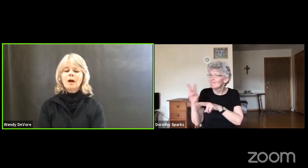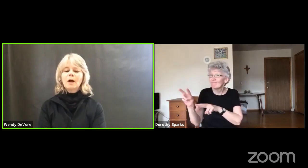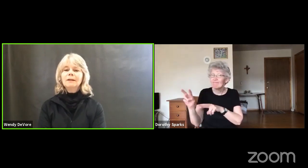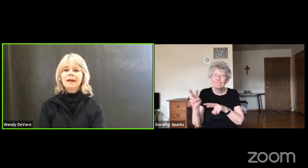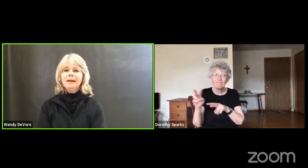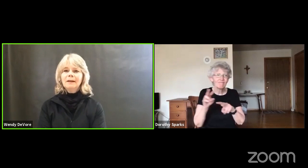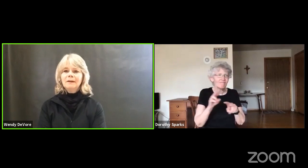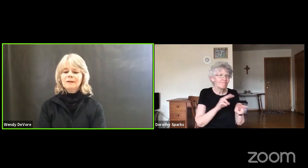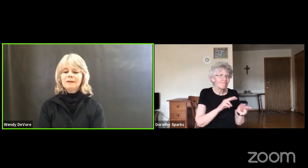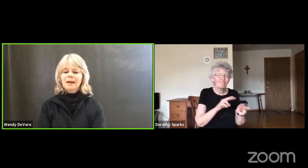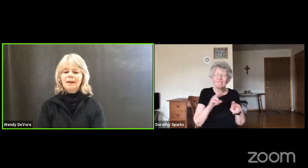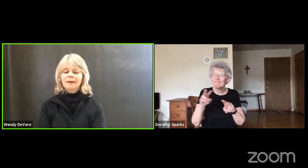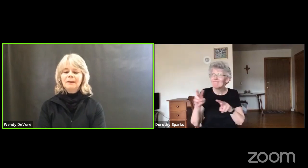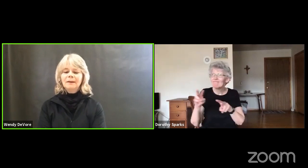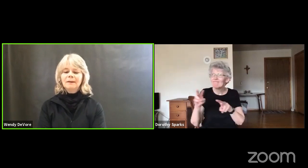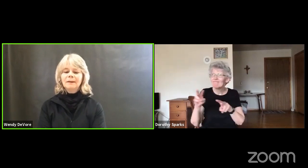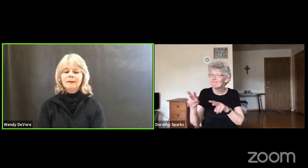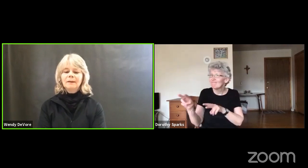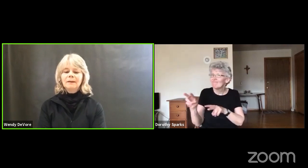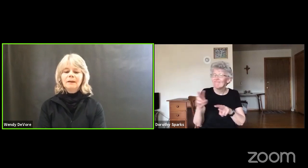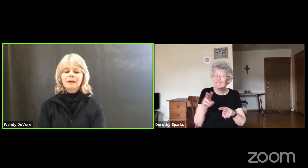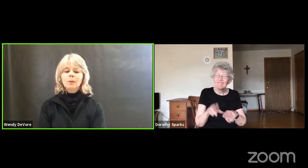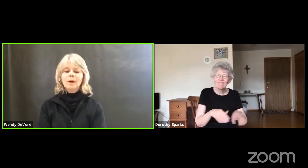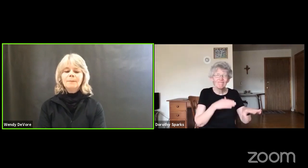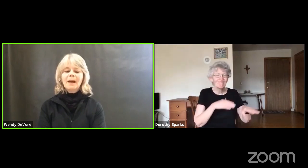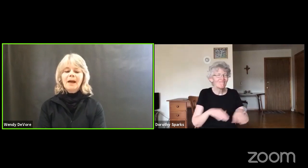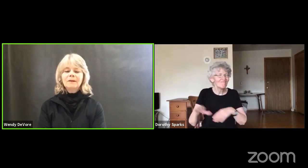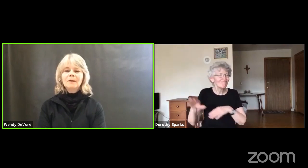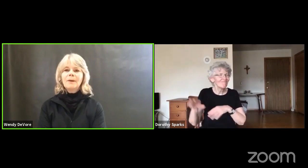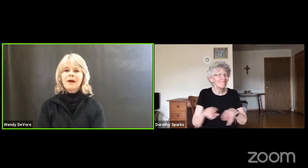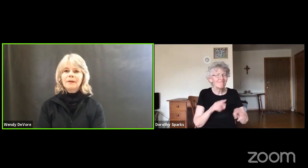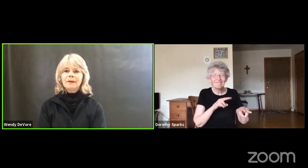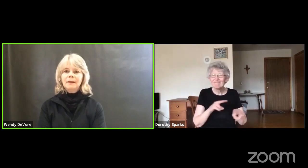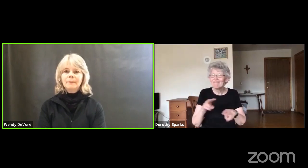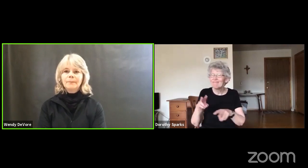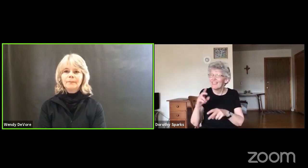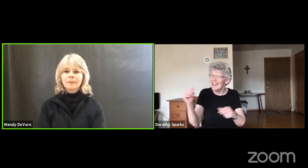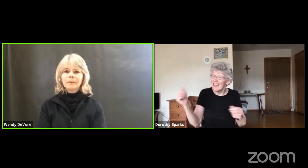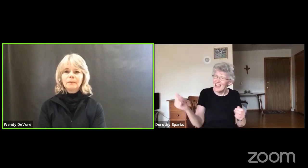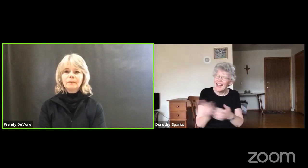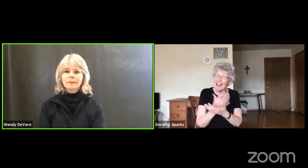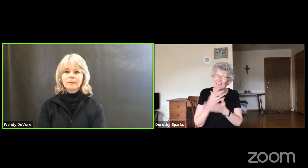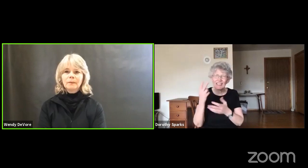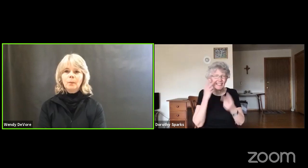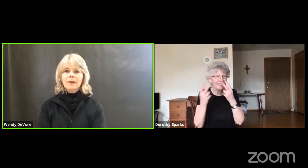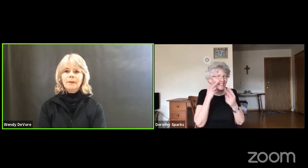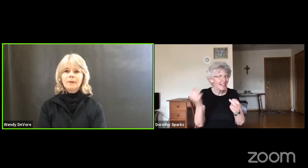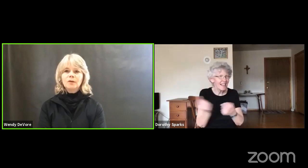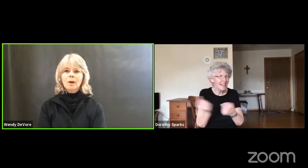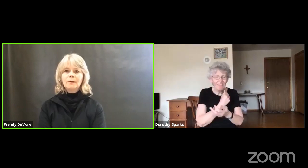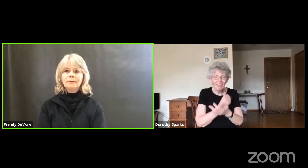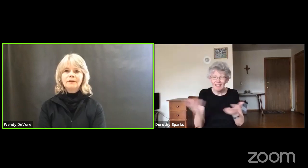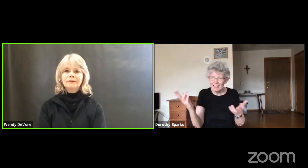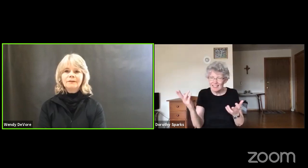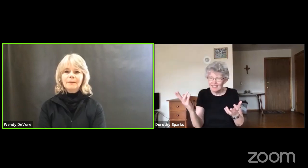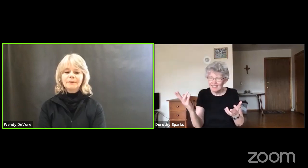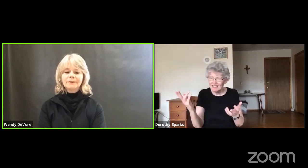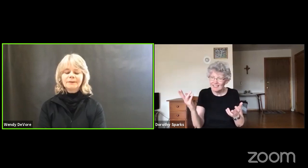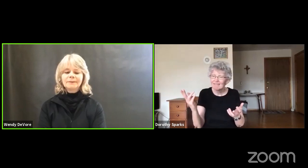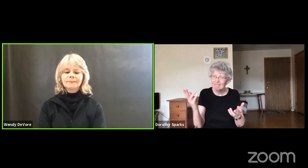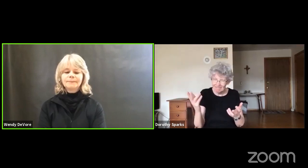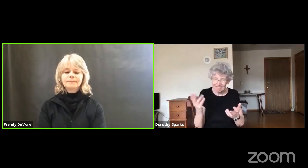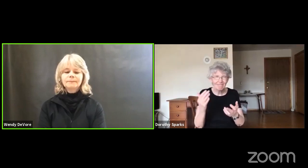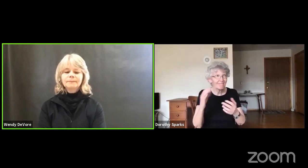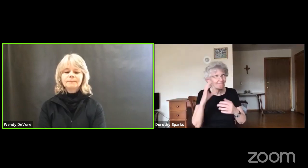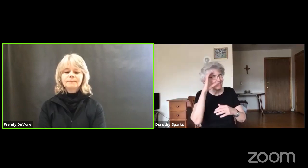was already late in the day, he went back to Bethany with the 12